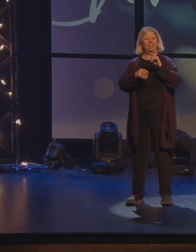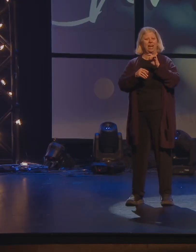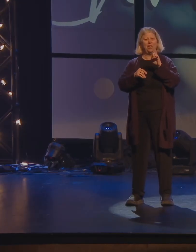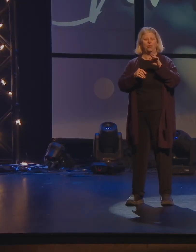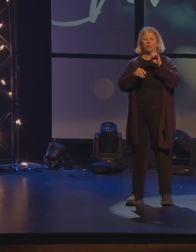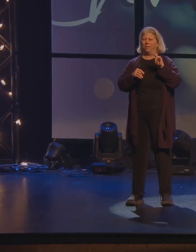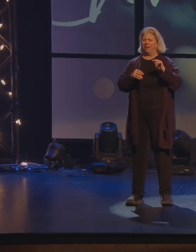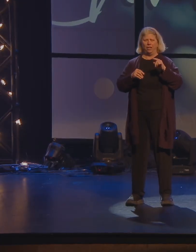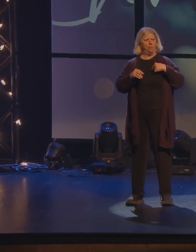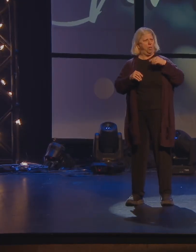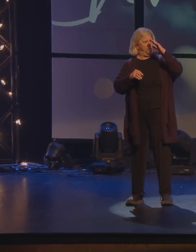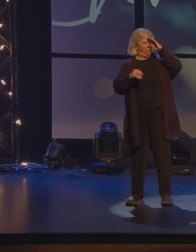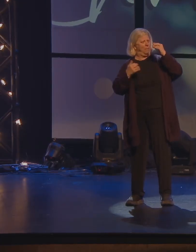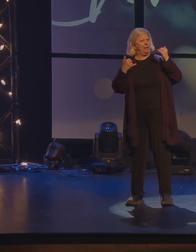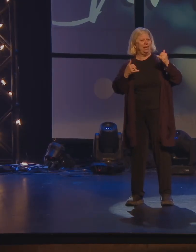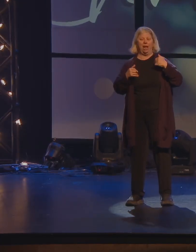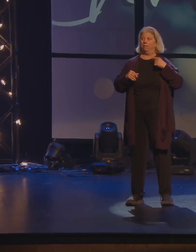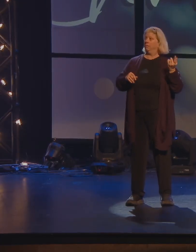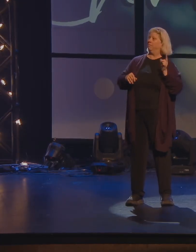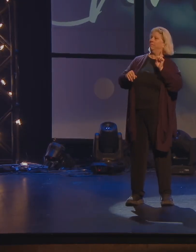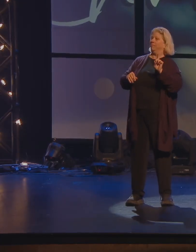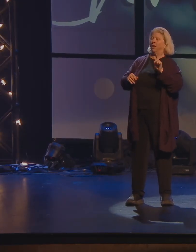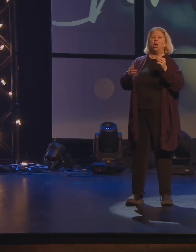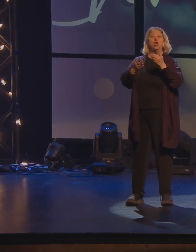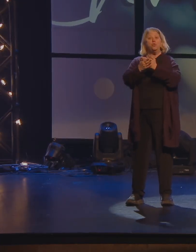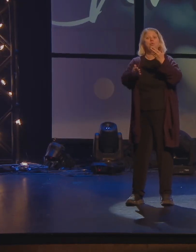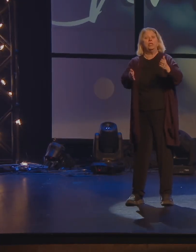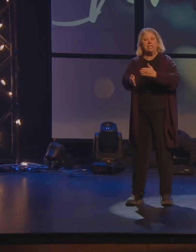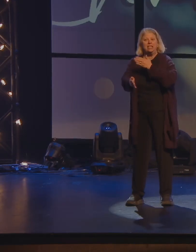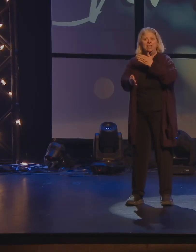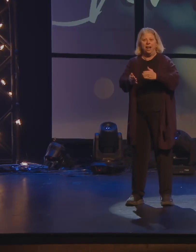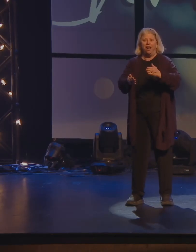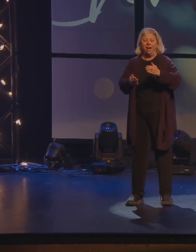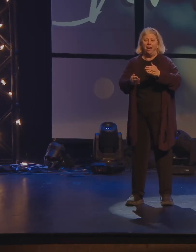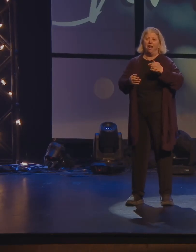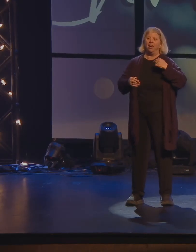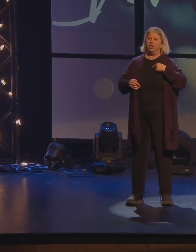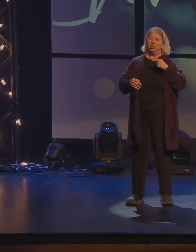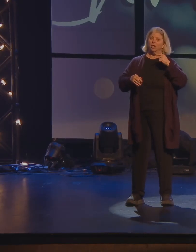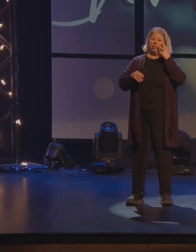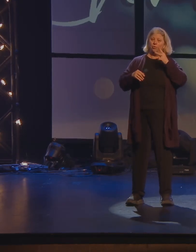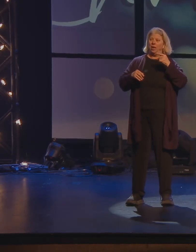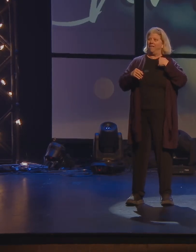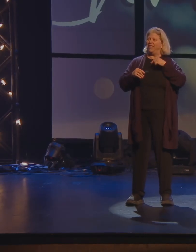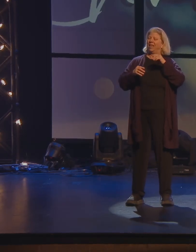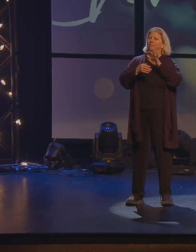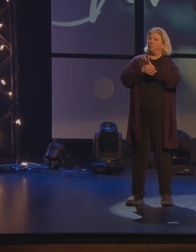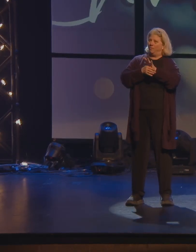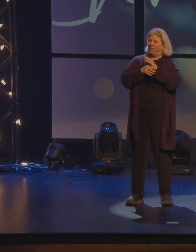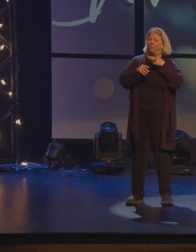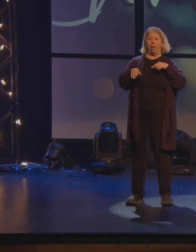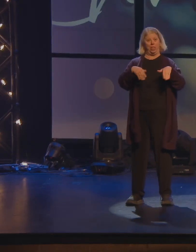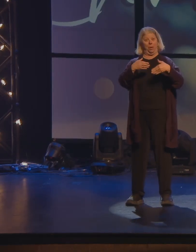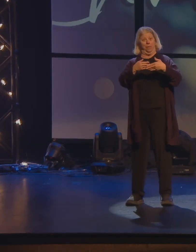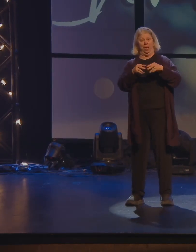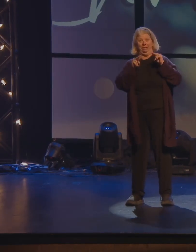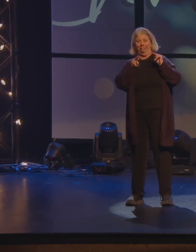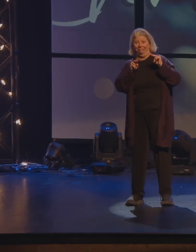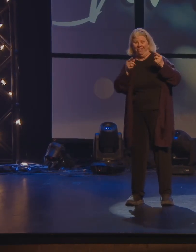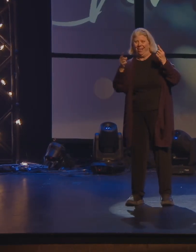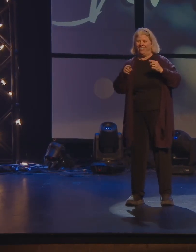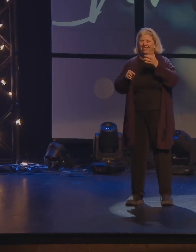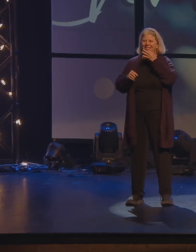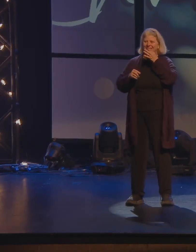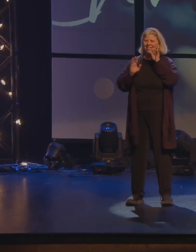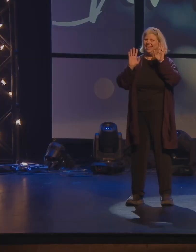the Broncos are playing today, I'll just come up and be like, the new song, or like, did you watch the docu-series? Or like, hey, what about that wedding coming up?